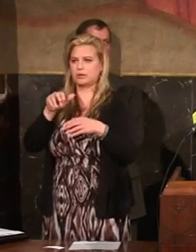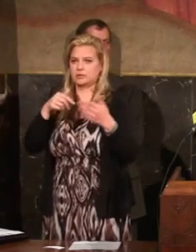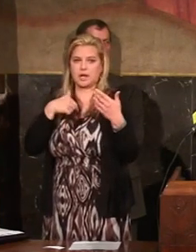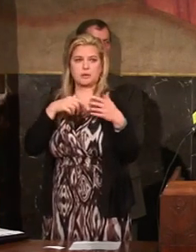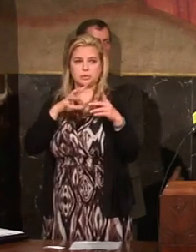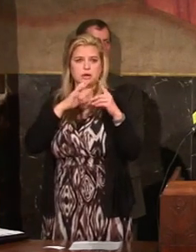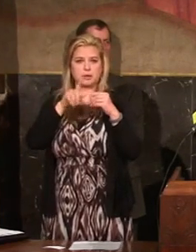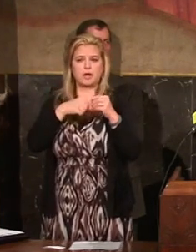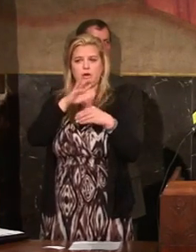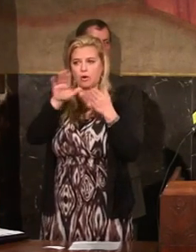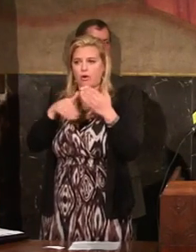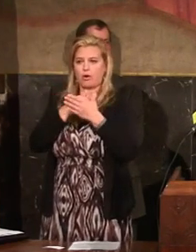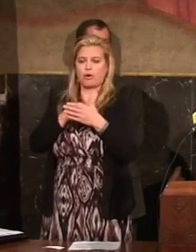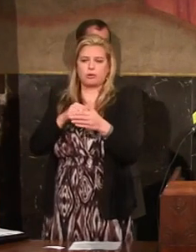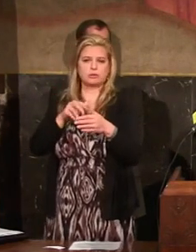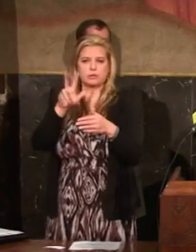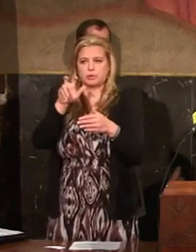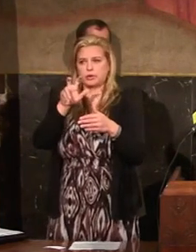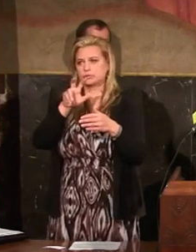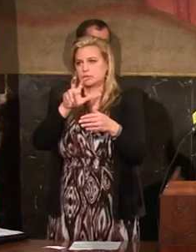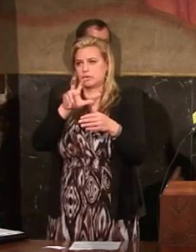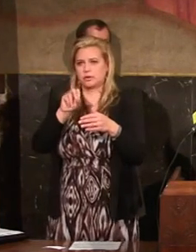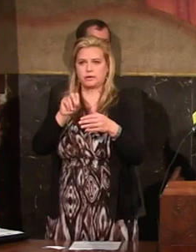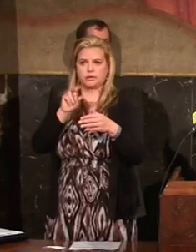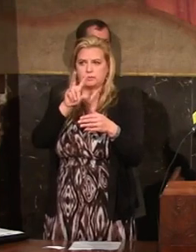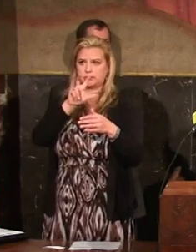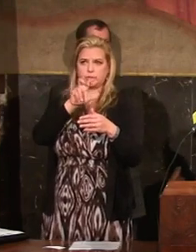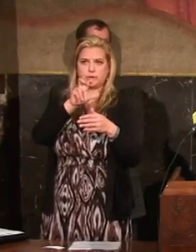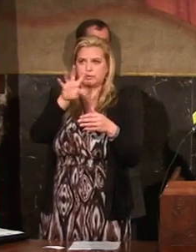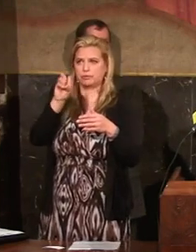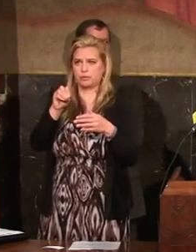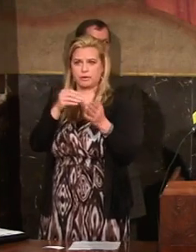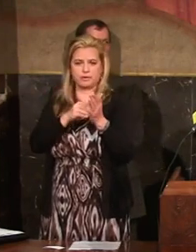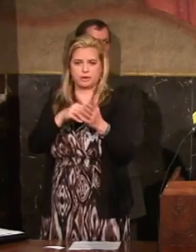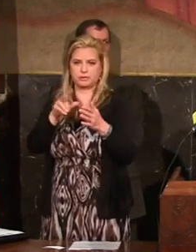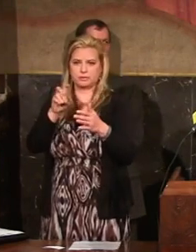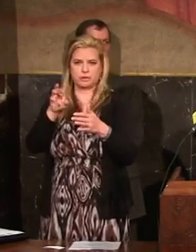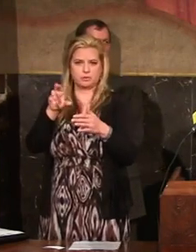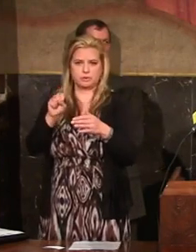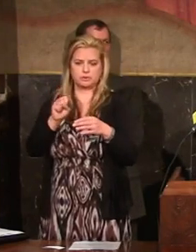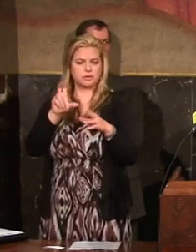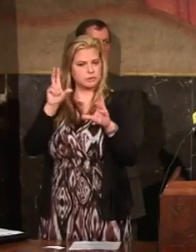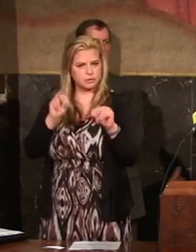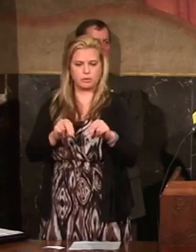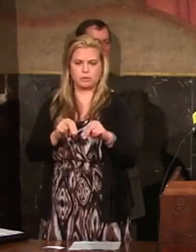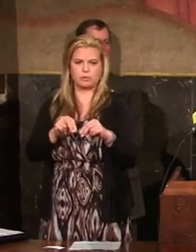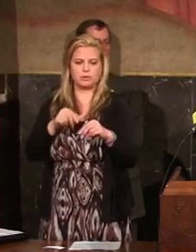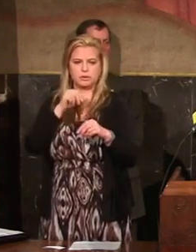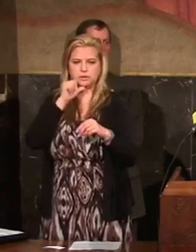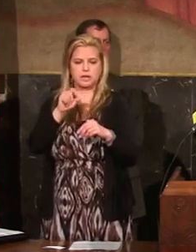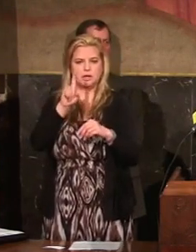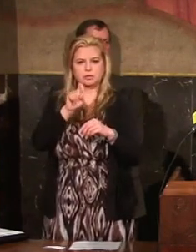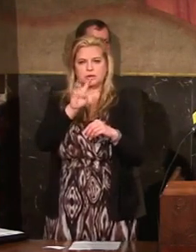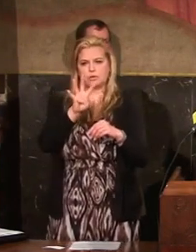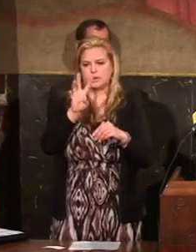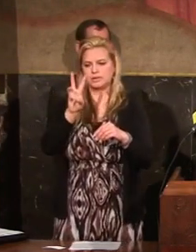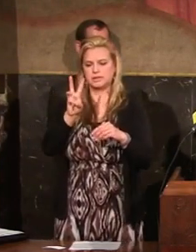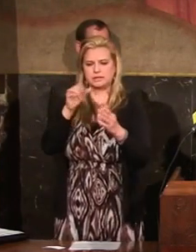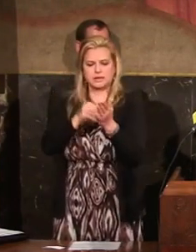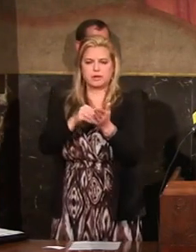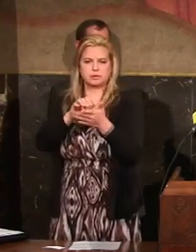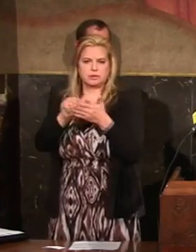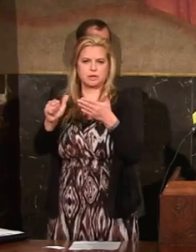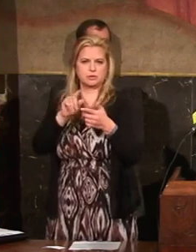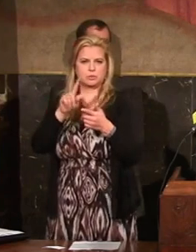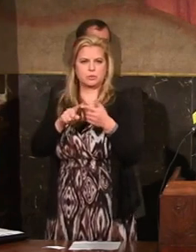340,000 veterans. No, we do not. And I ask that they reconsider the cut. It's not $146,000. When